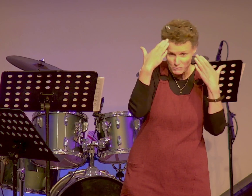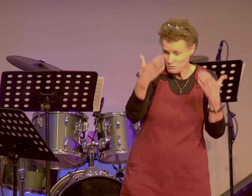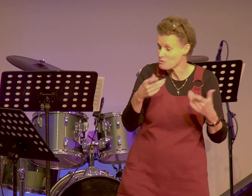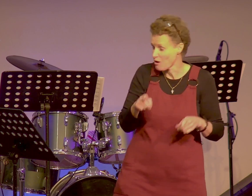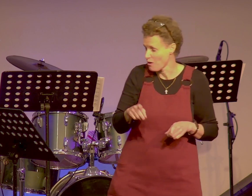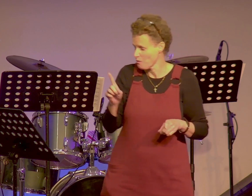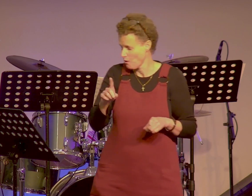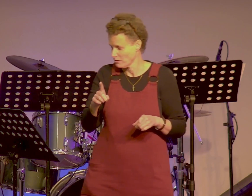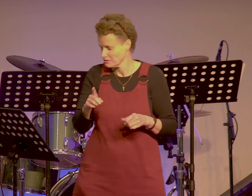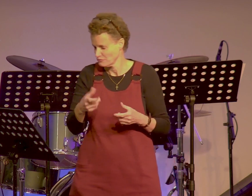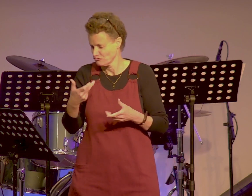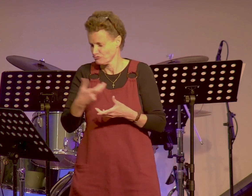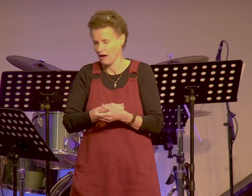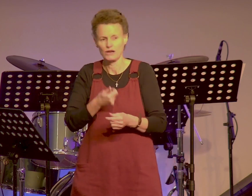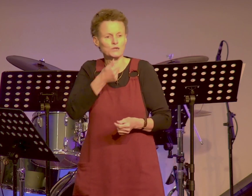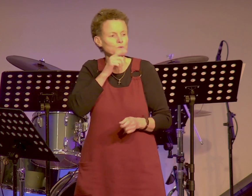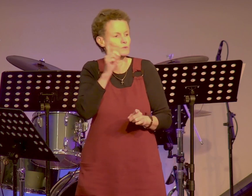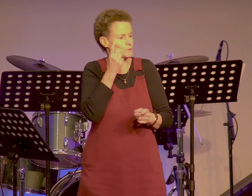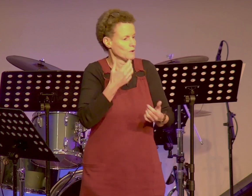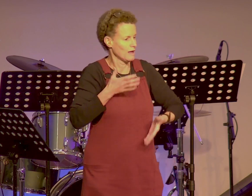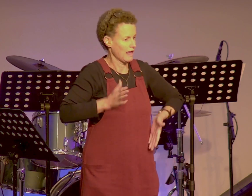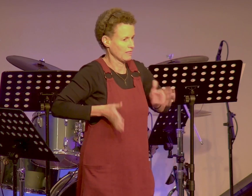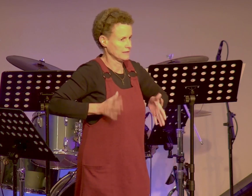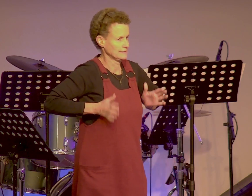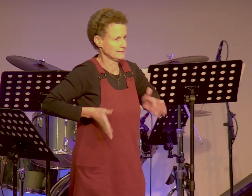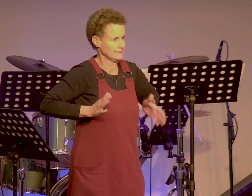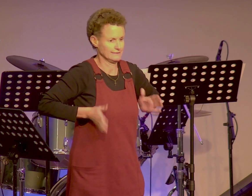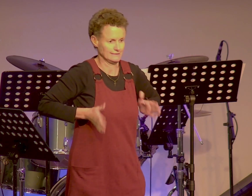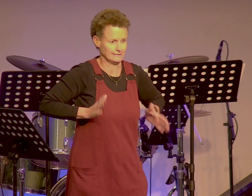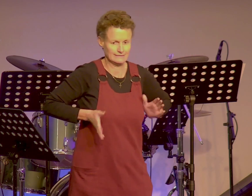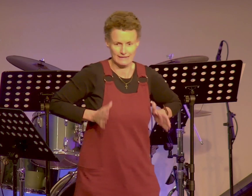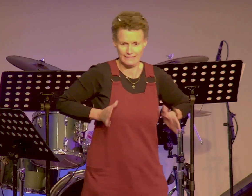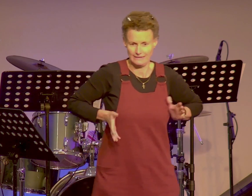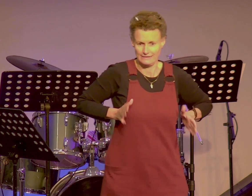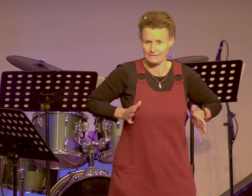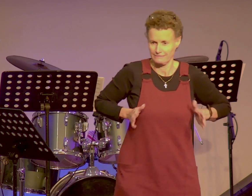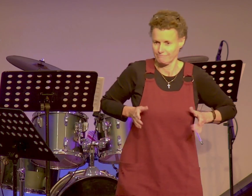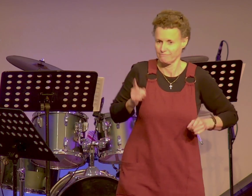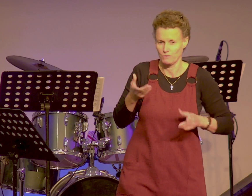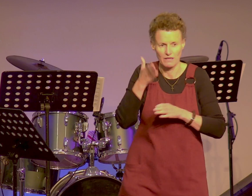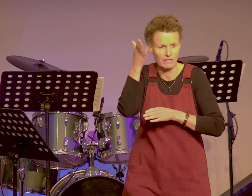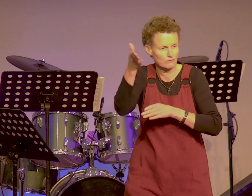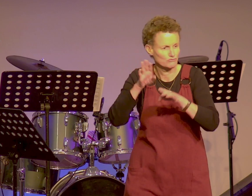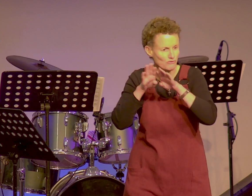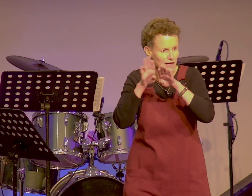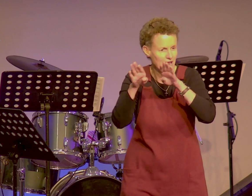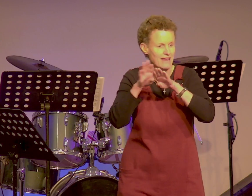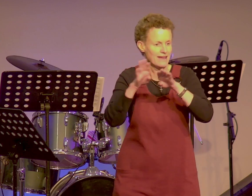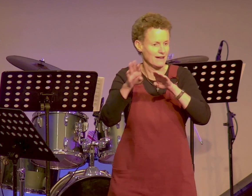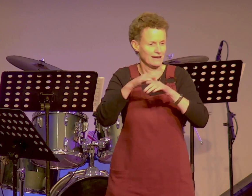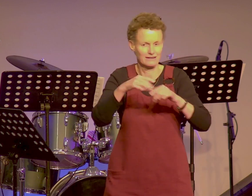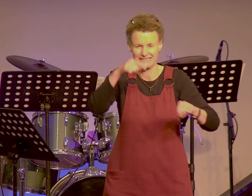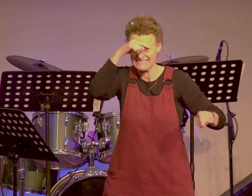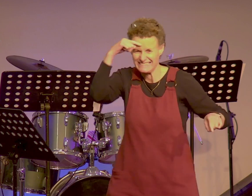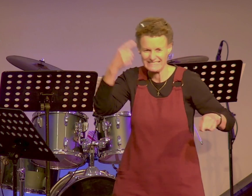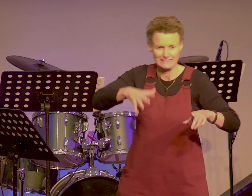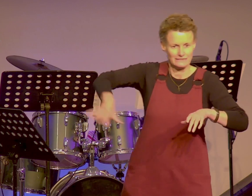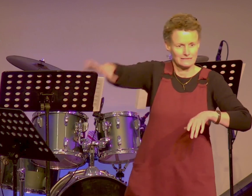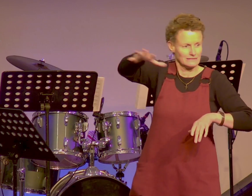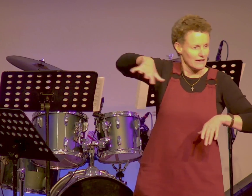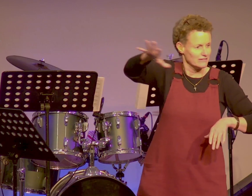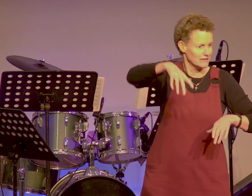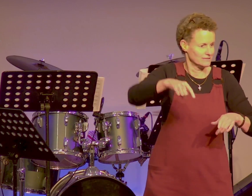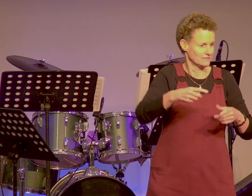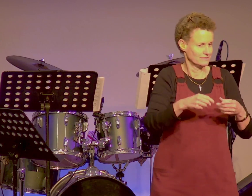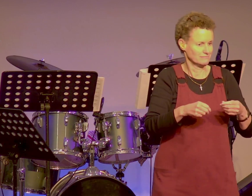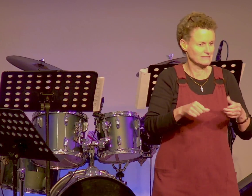And anybody know about dolomite? I don't know. That drug is used by athletes. So when they go for training and so on